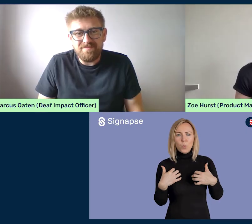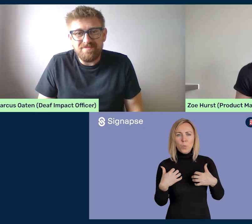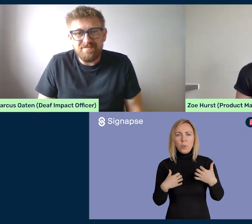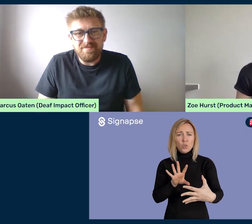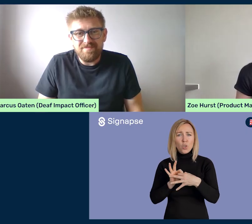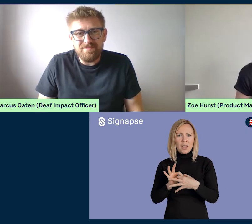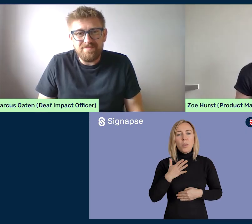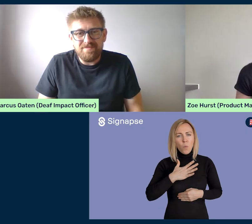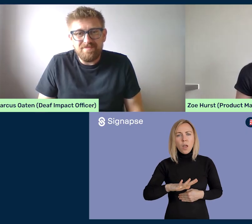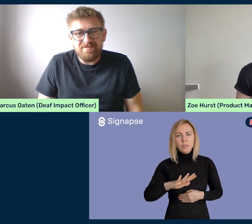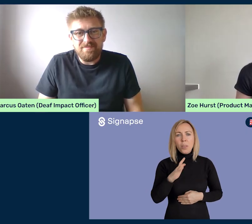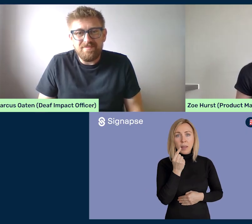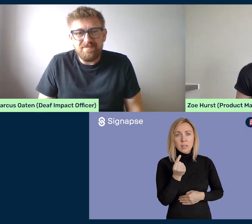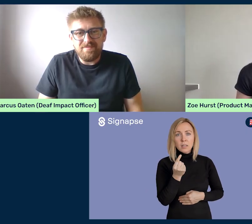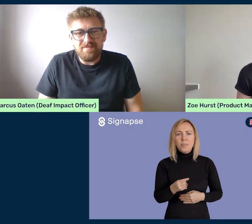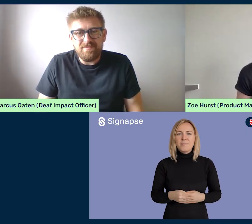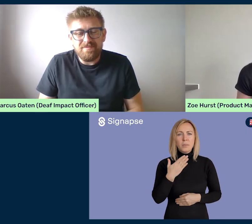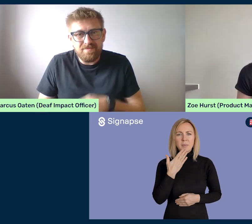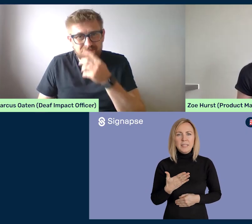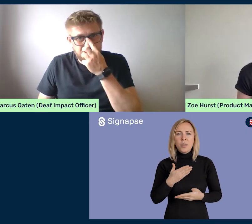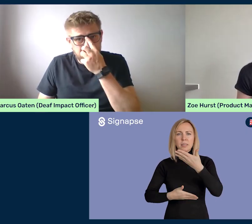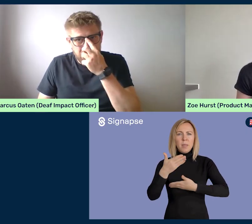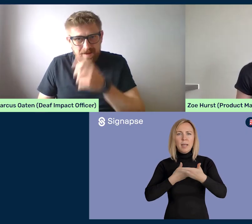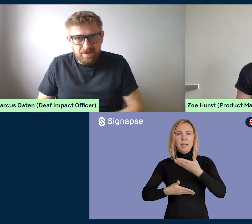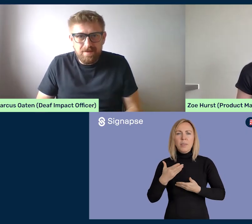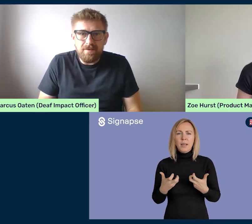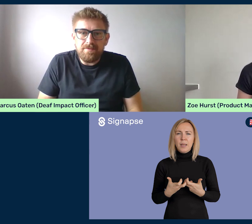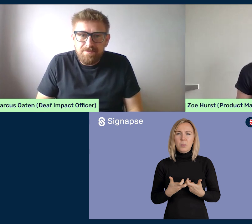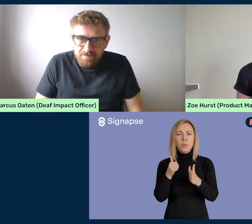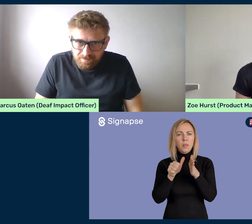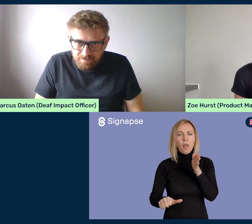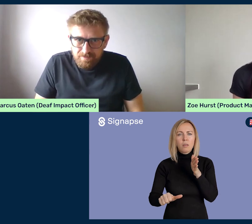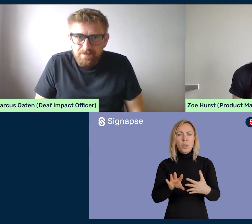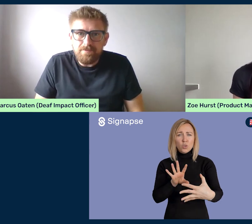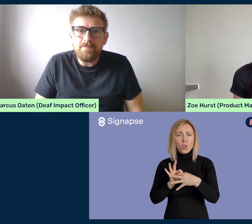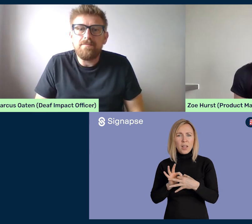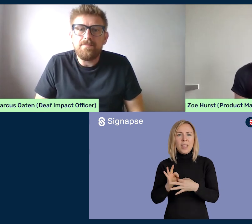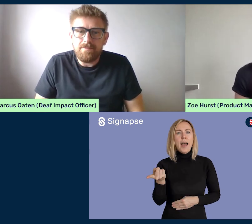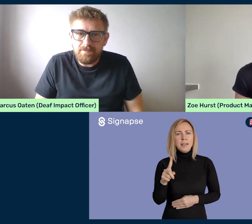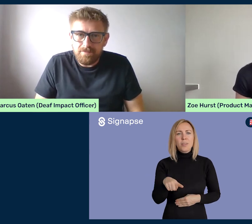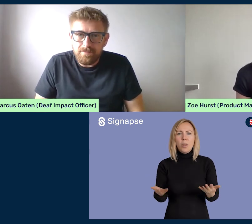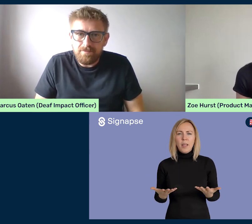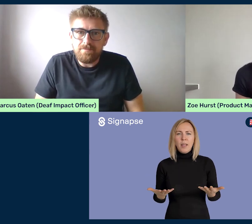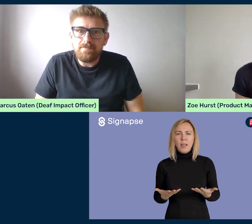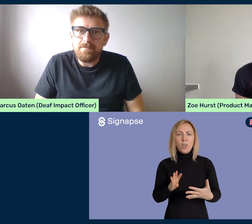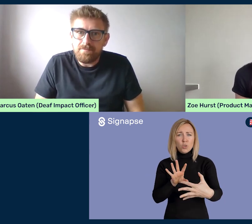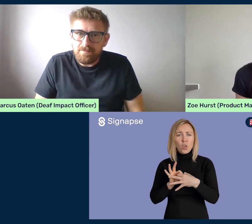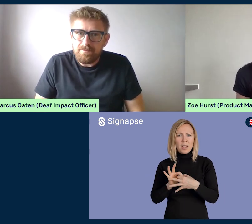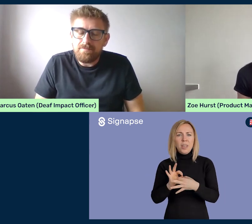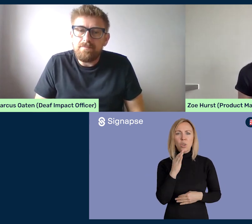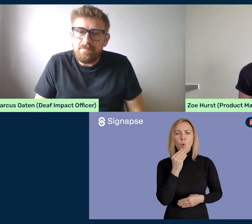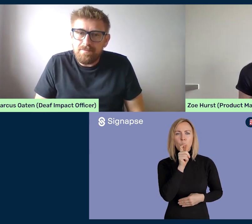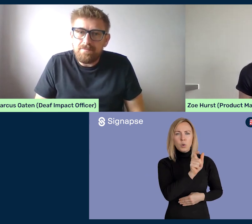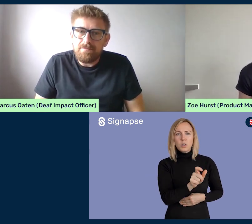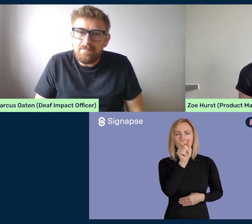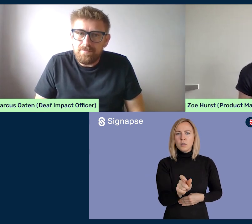in joining one of the user feedback sessions, I guess could you give us kind of some information on how they can